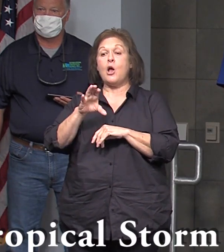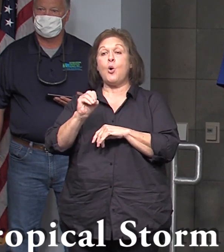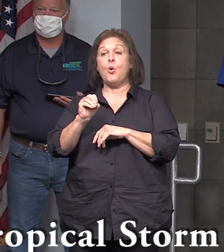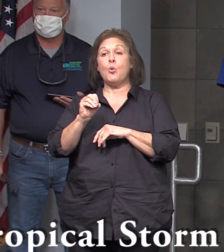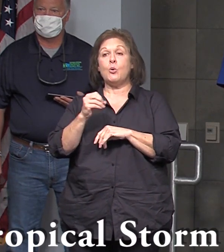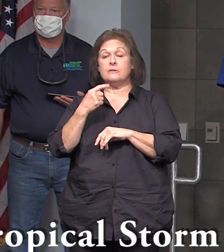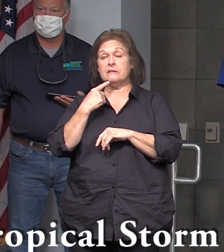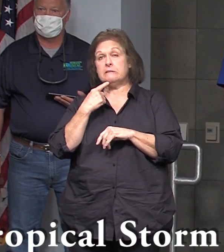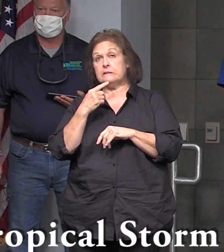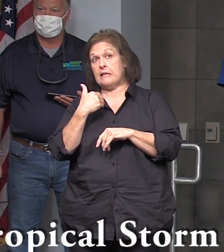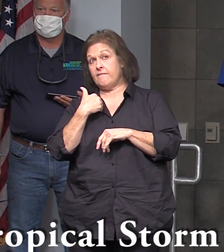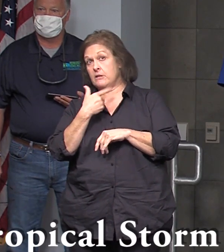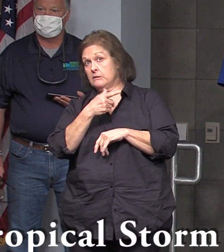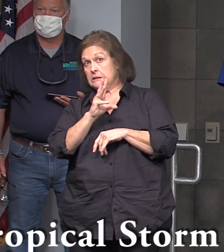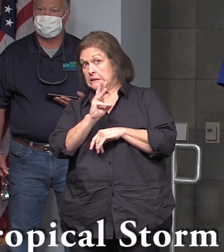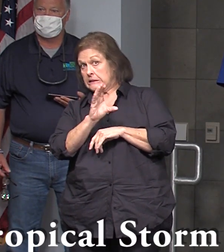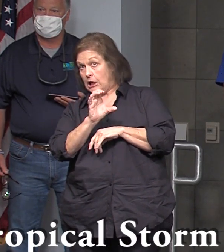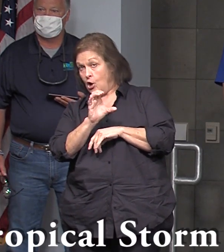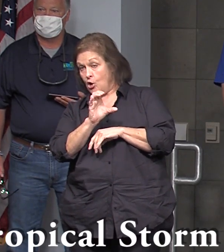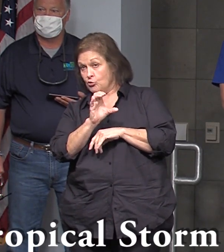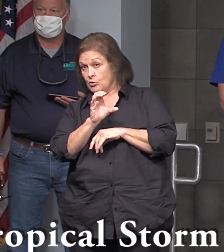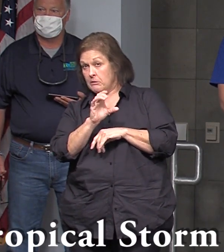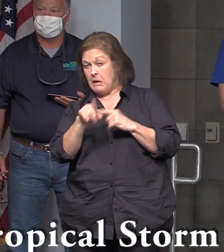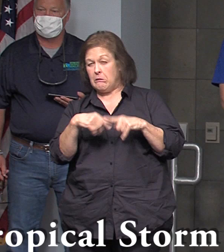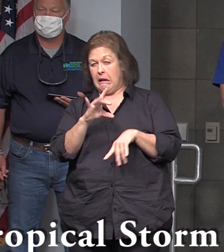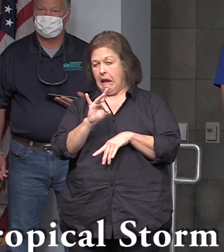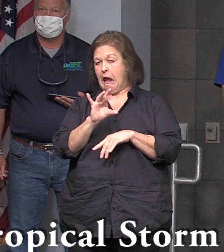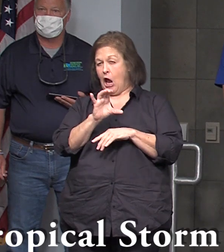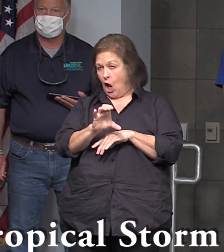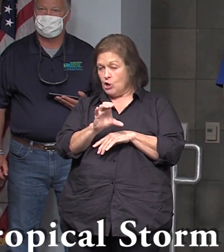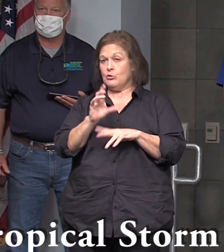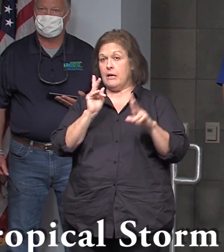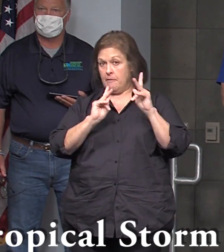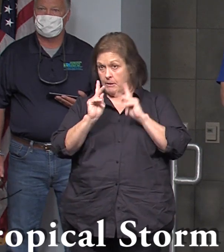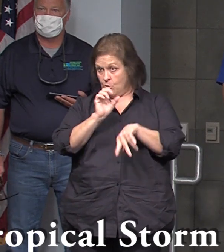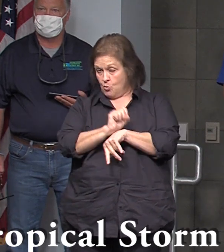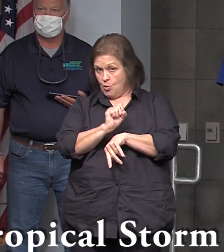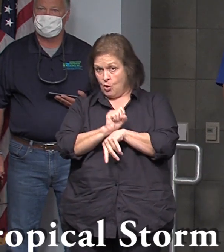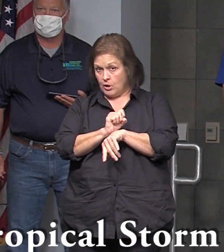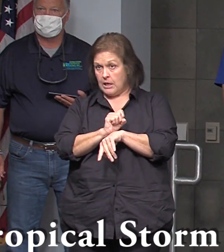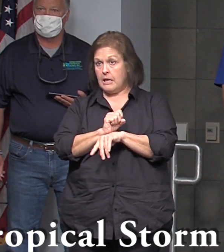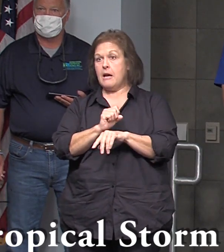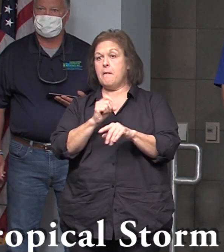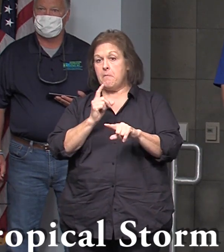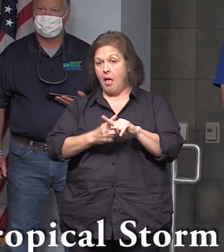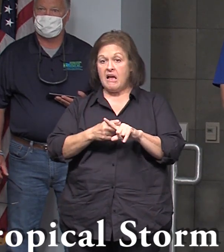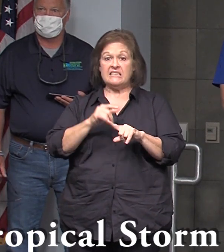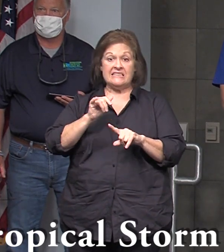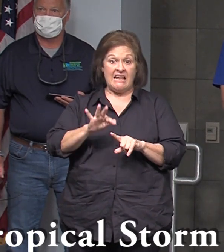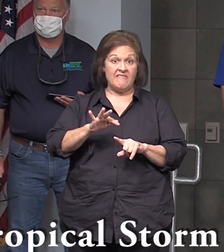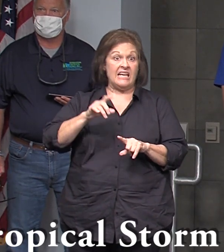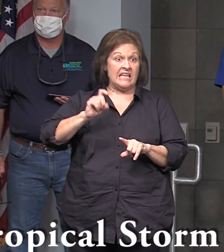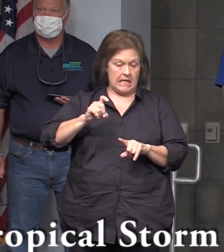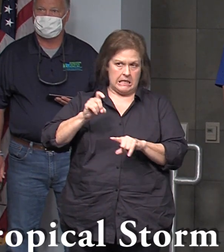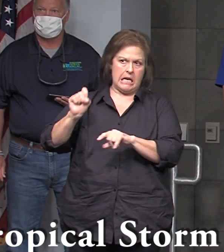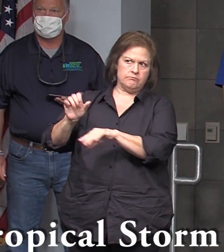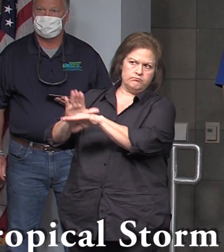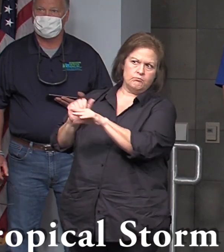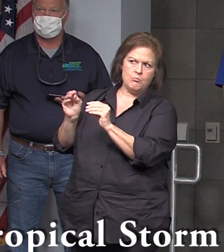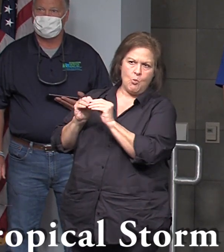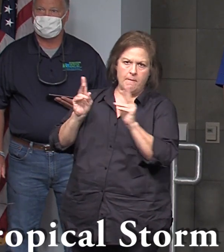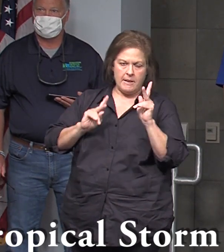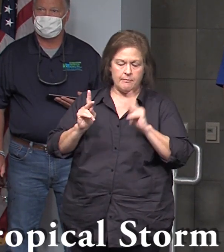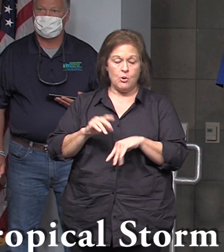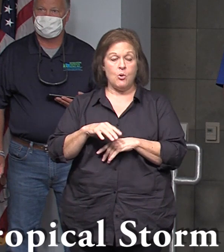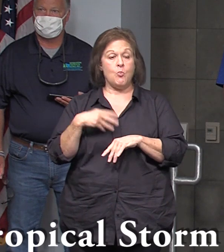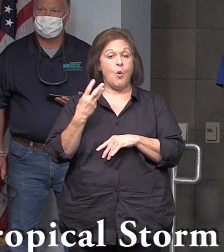minimum of 600 but a maximum of about 800 immediate personnel with the ability to draw more through mutual aid. Washington